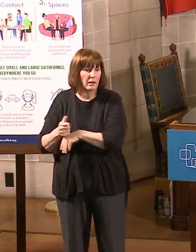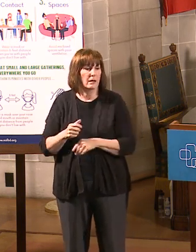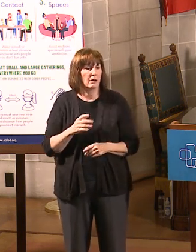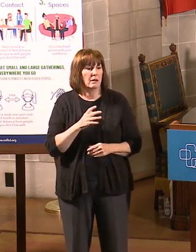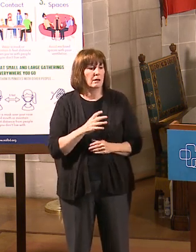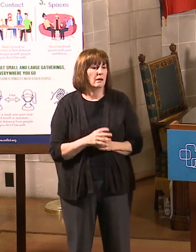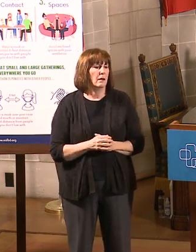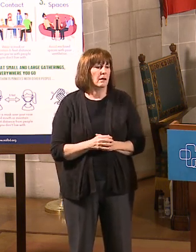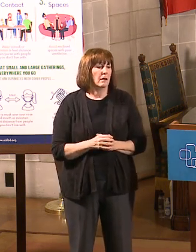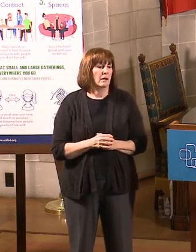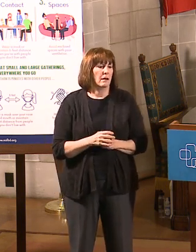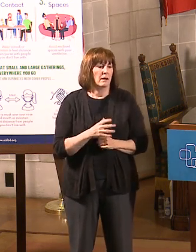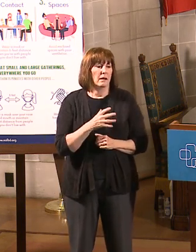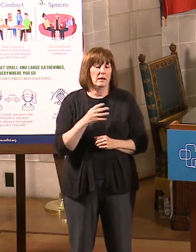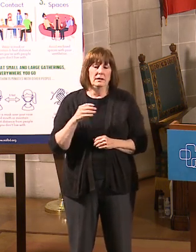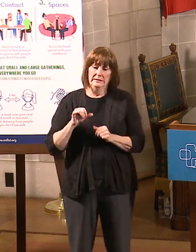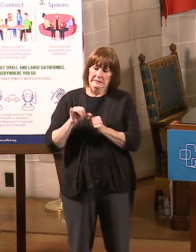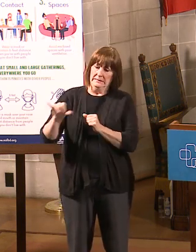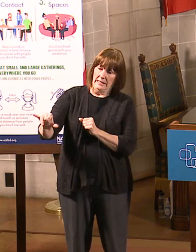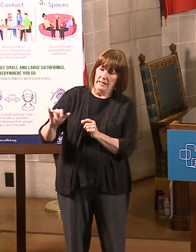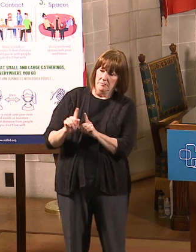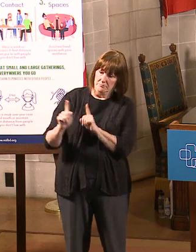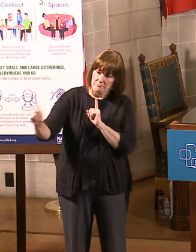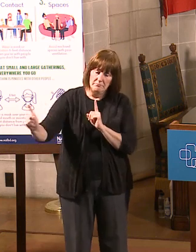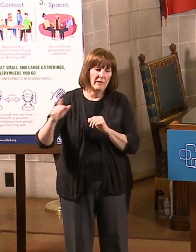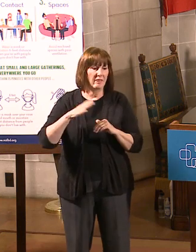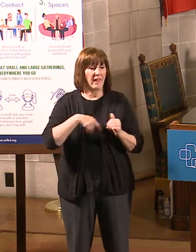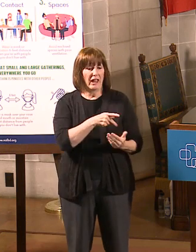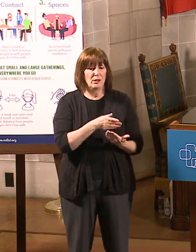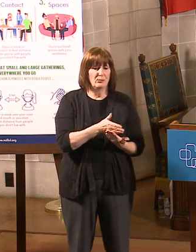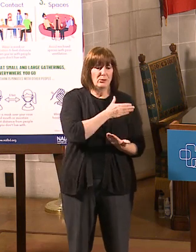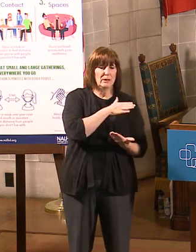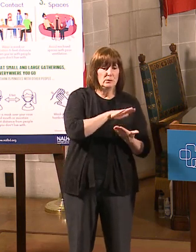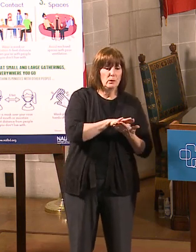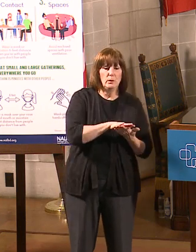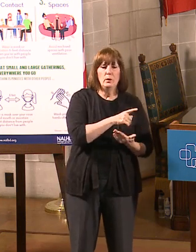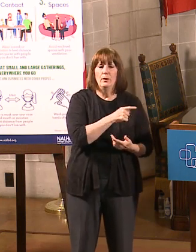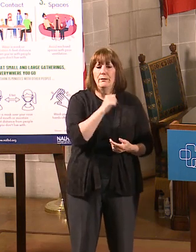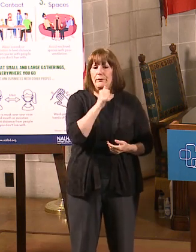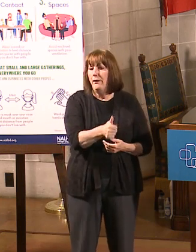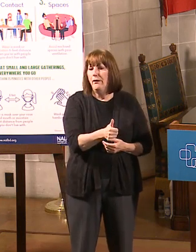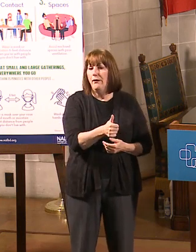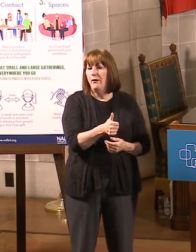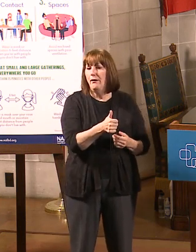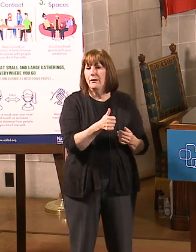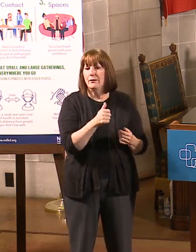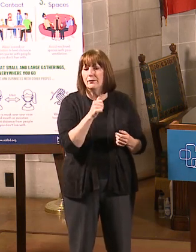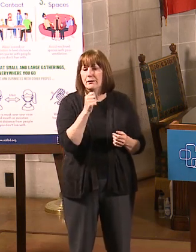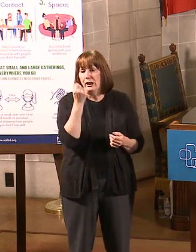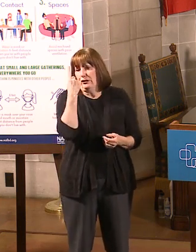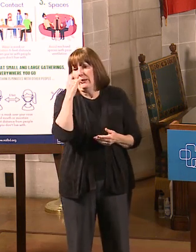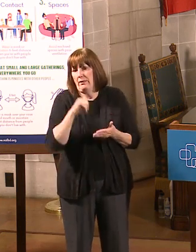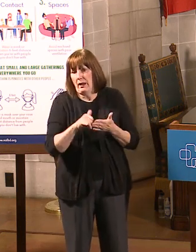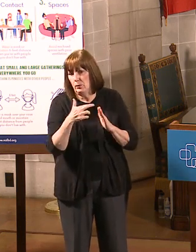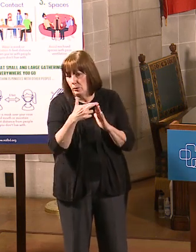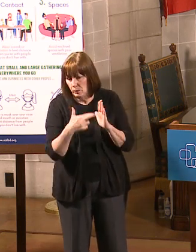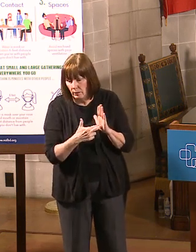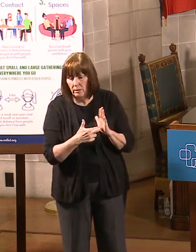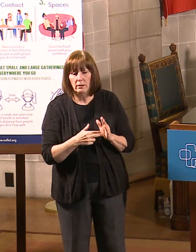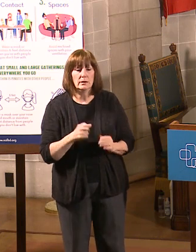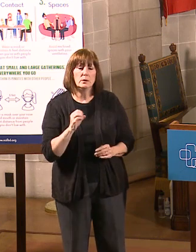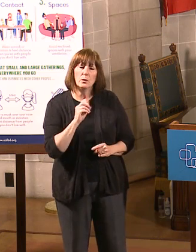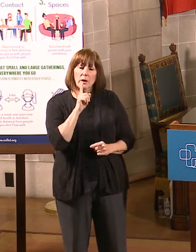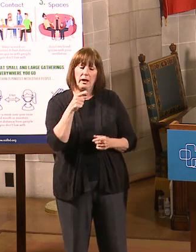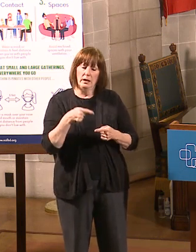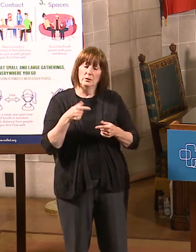stay in that role versus preschoolers who are probably not as likely to be able to do that. So it's really a matter of close contact. I would note,